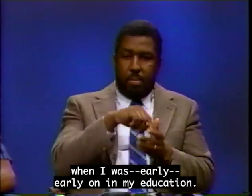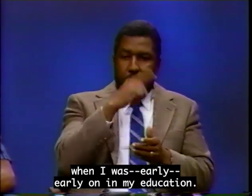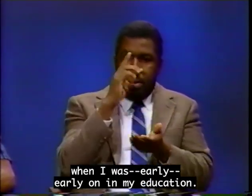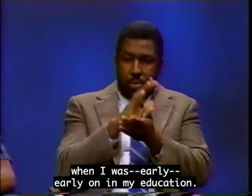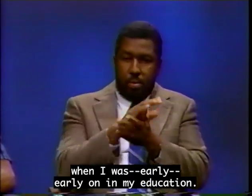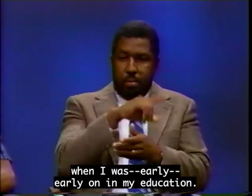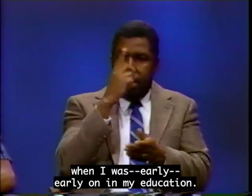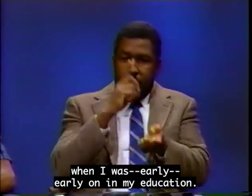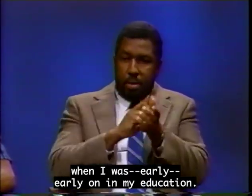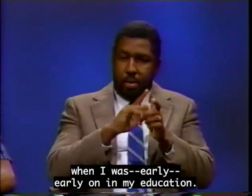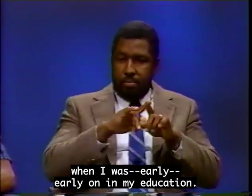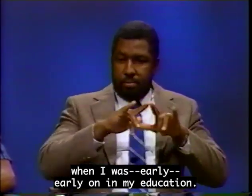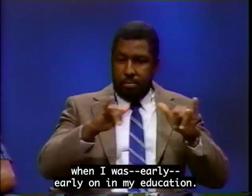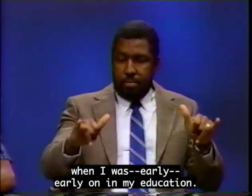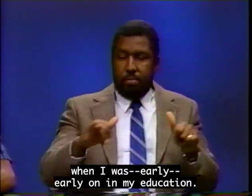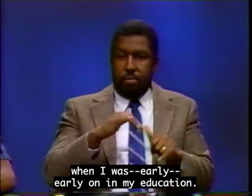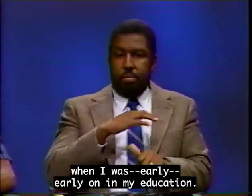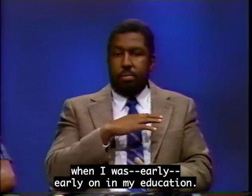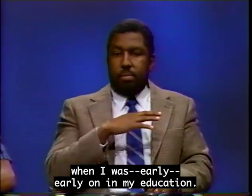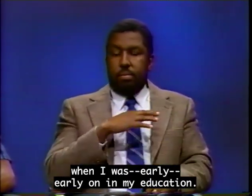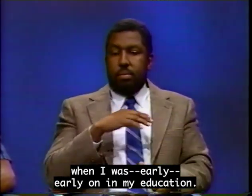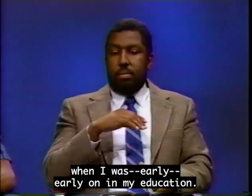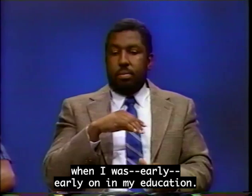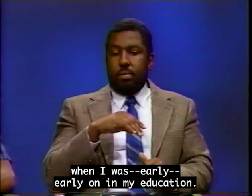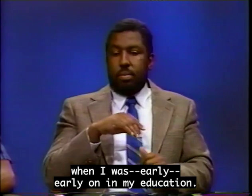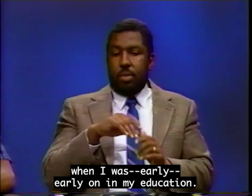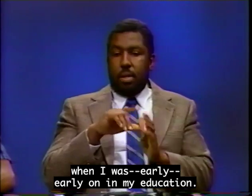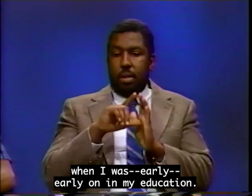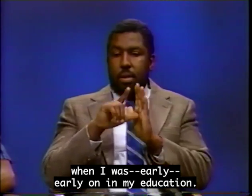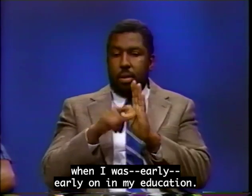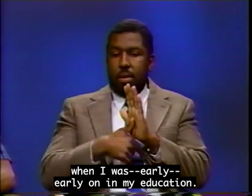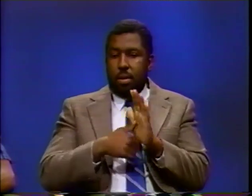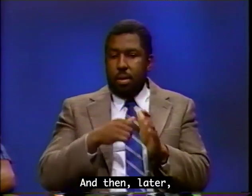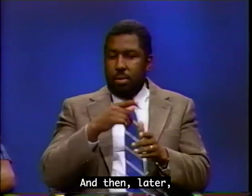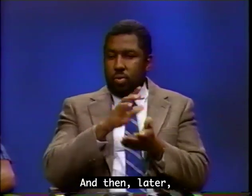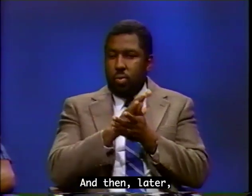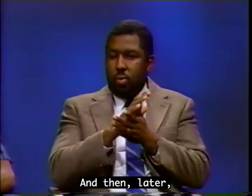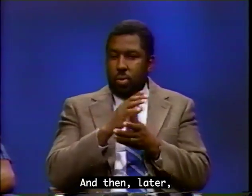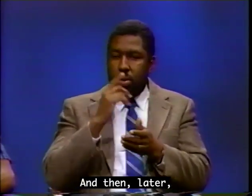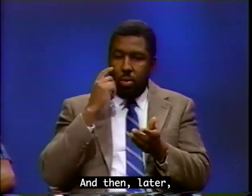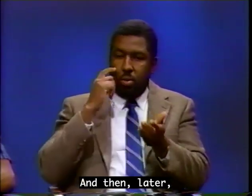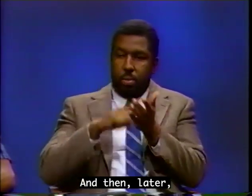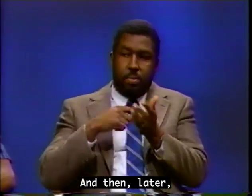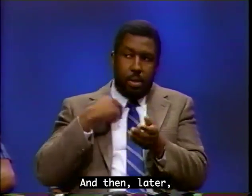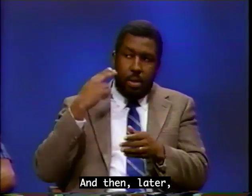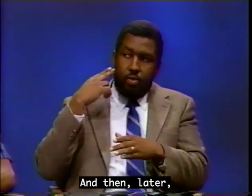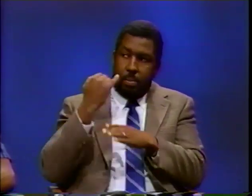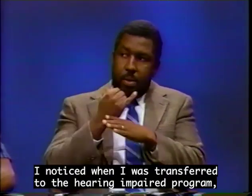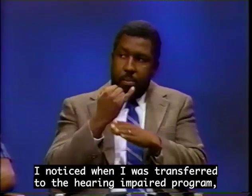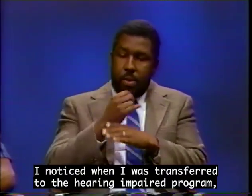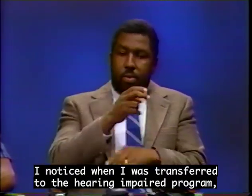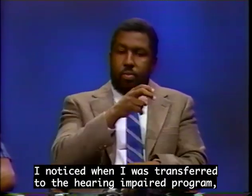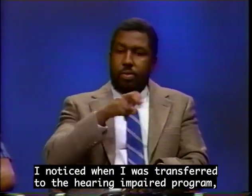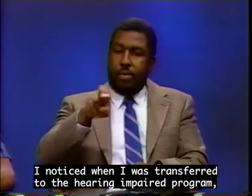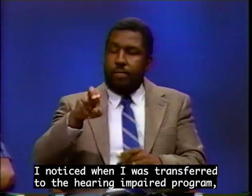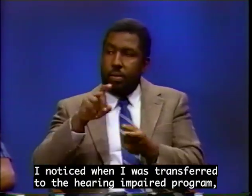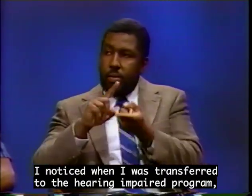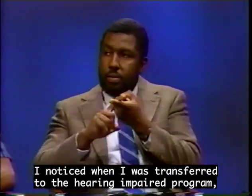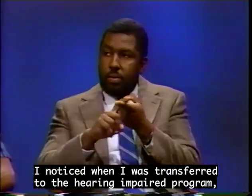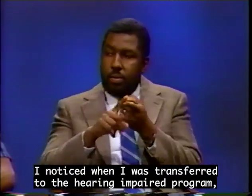I was early, early on in my education. And then later, I noticed